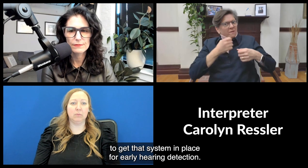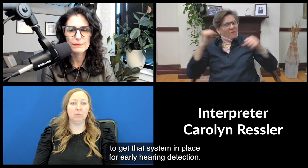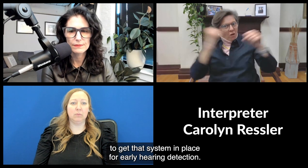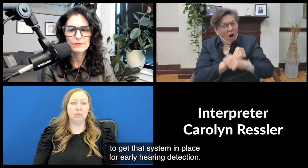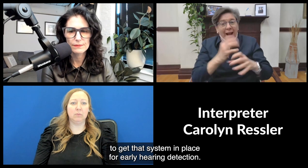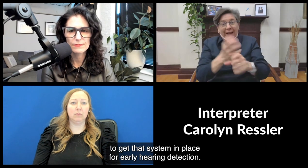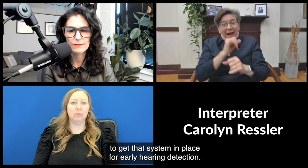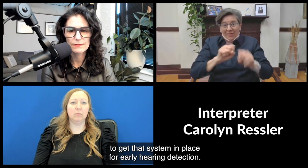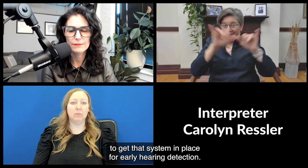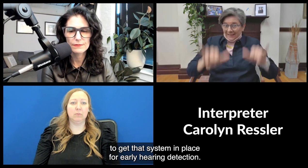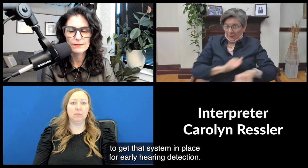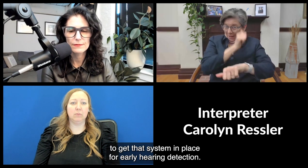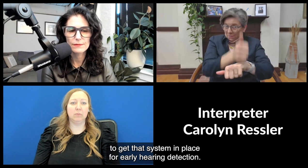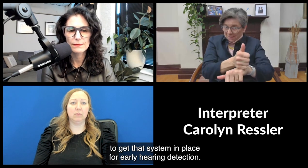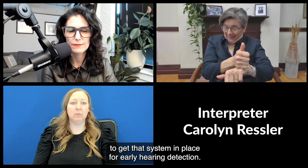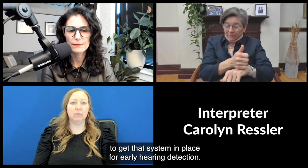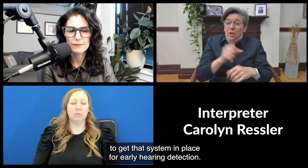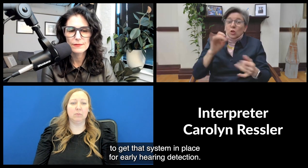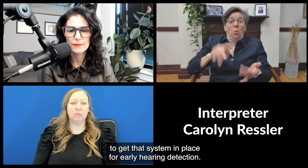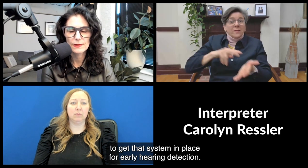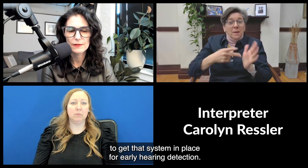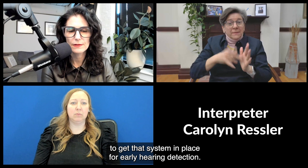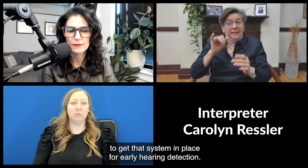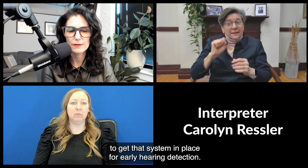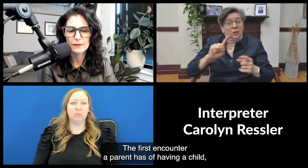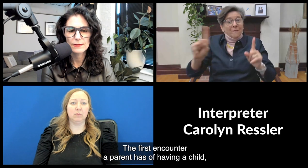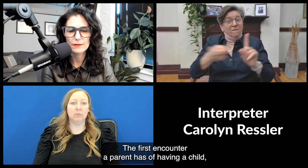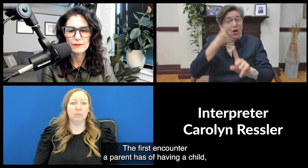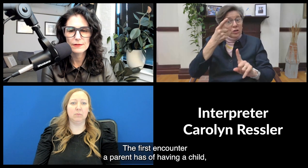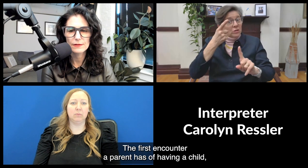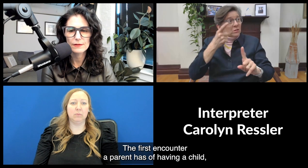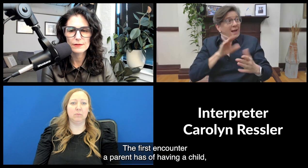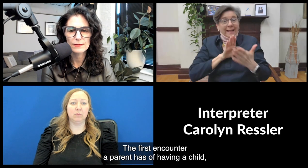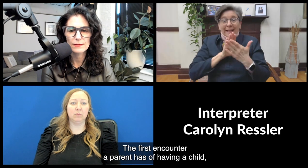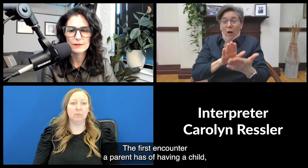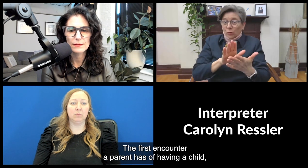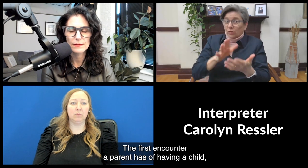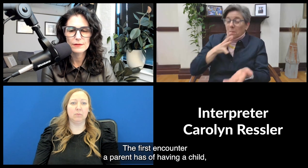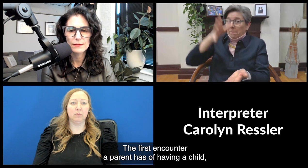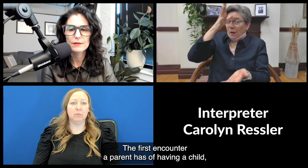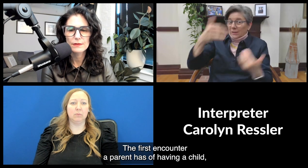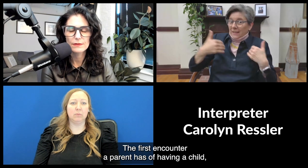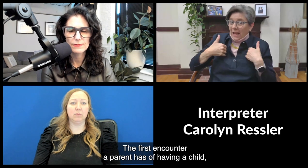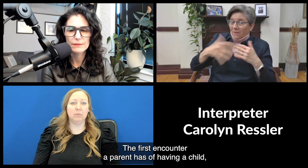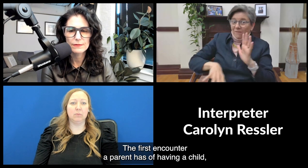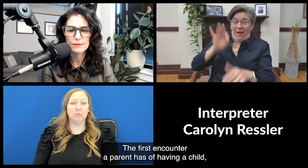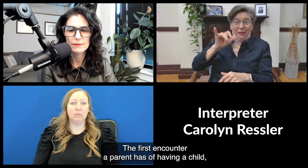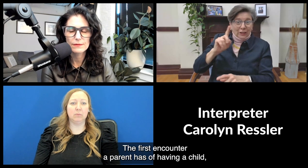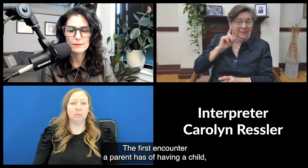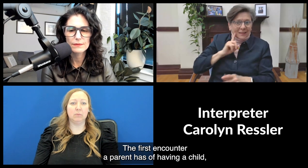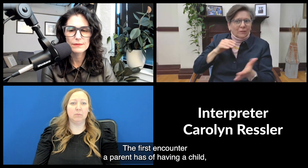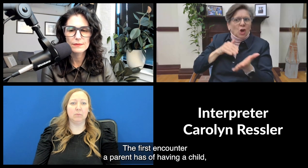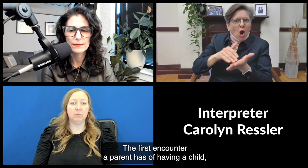And so, with that, we fought hard to get that system in place for early hearing detection. So, when you,